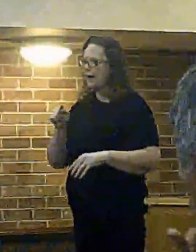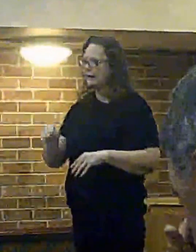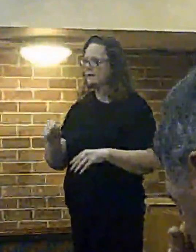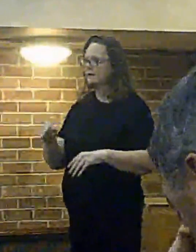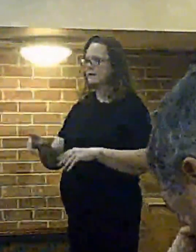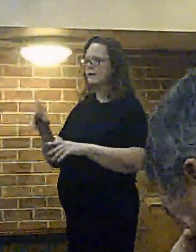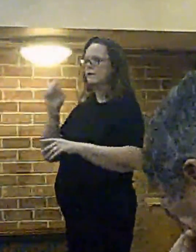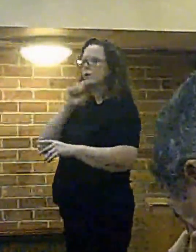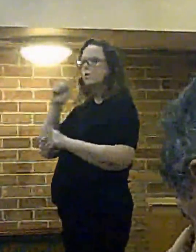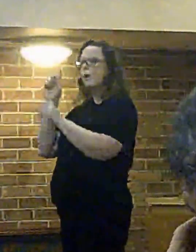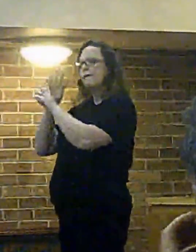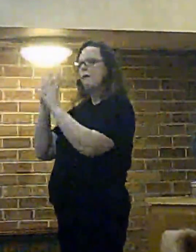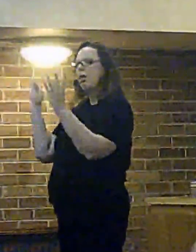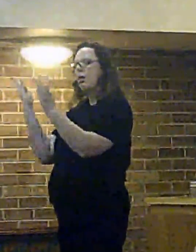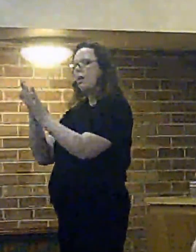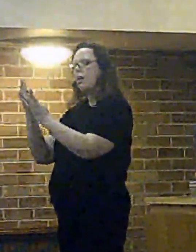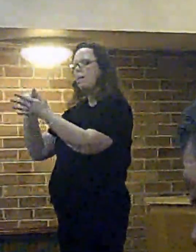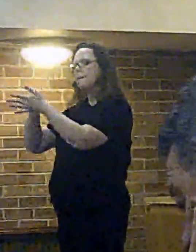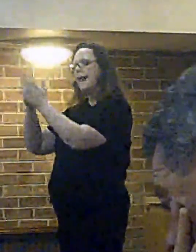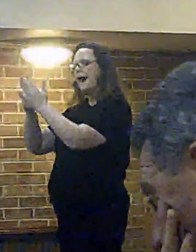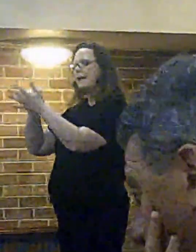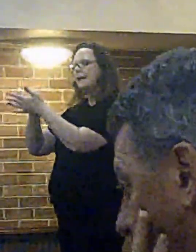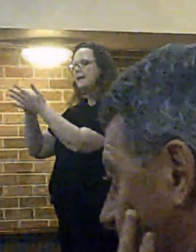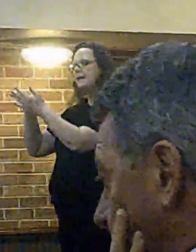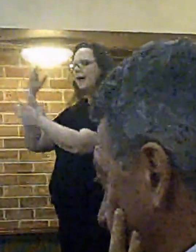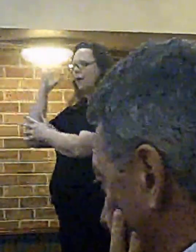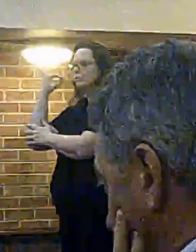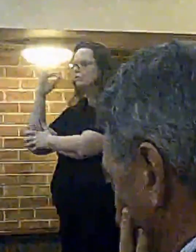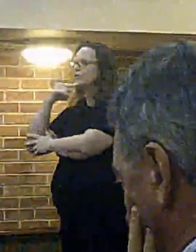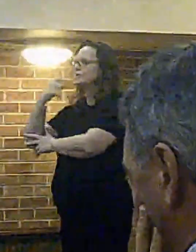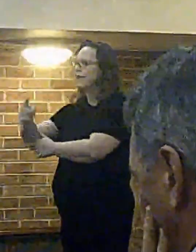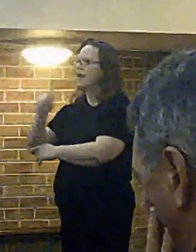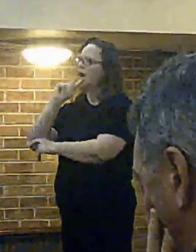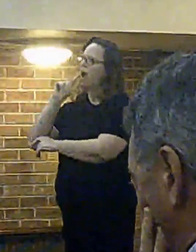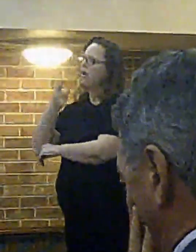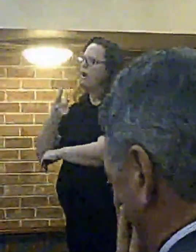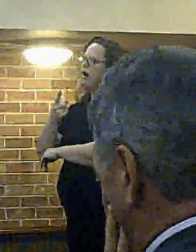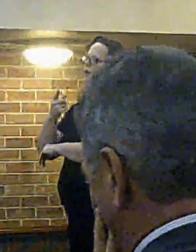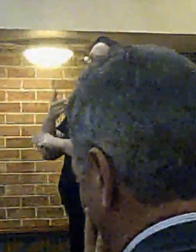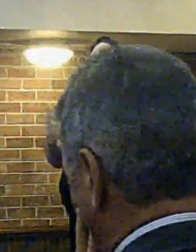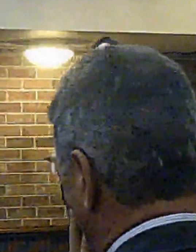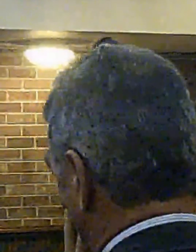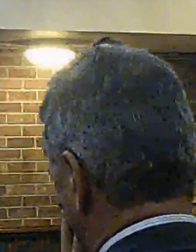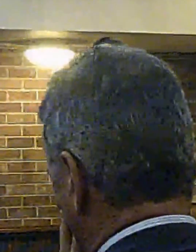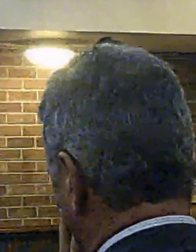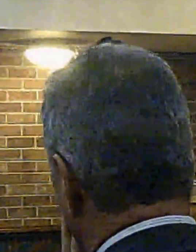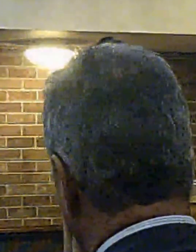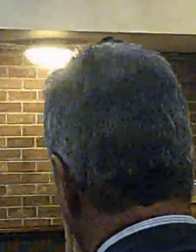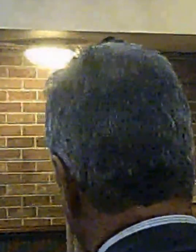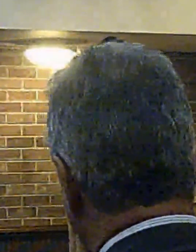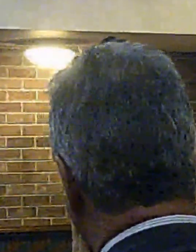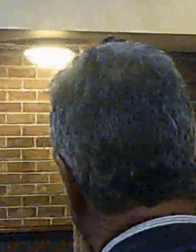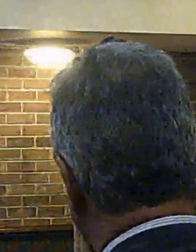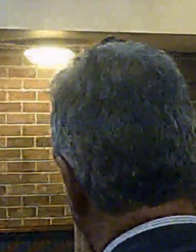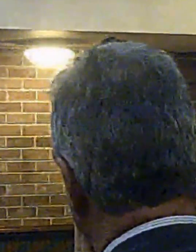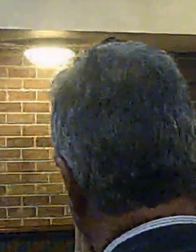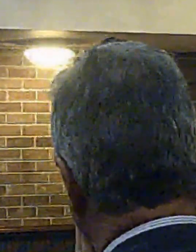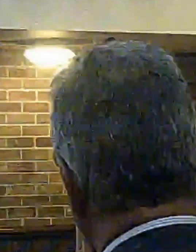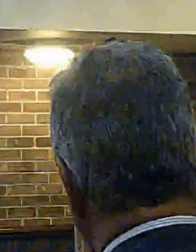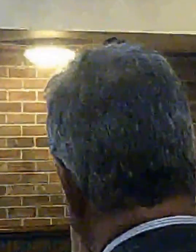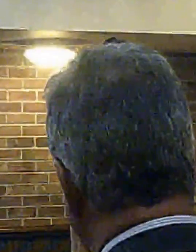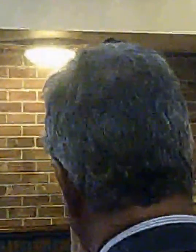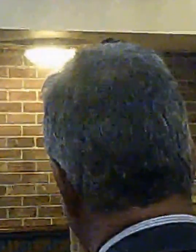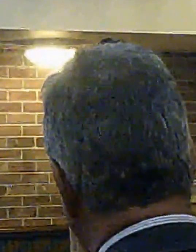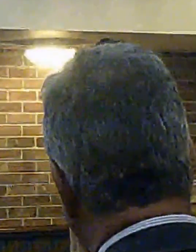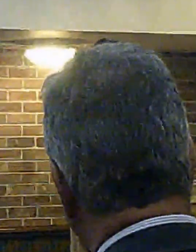No longer than an option now, then we can go for Pump Lane. I'm not sure I could make that any before. take forward the recommendation for the Pump Lane site